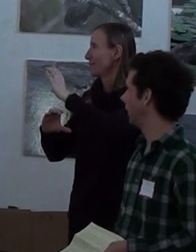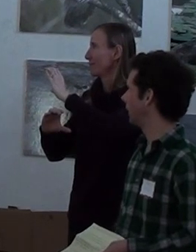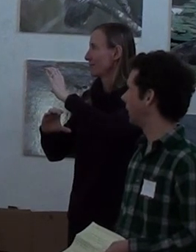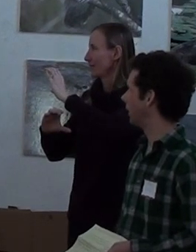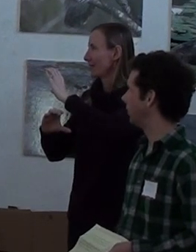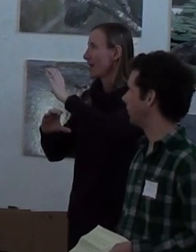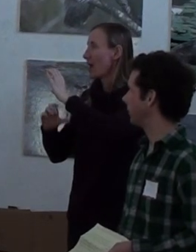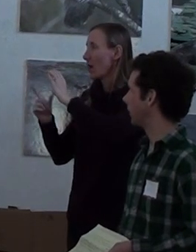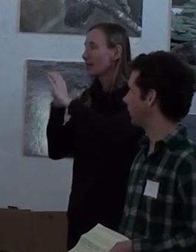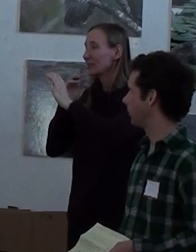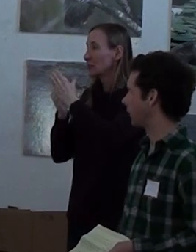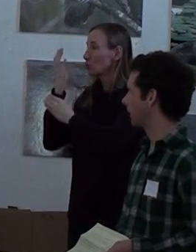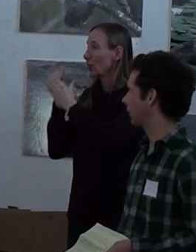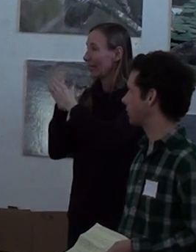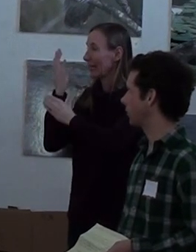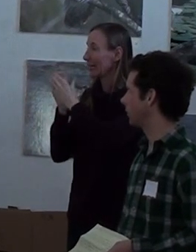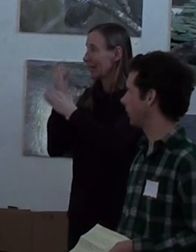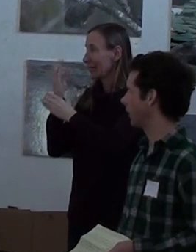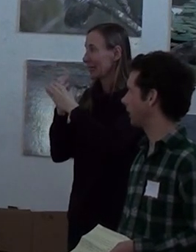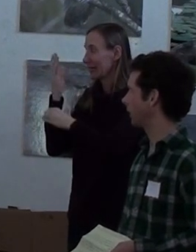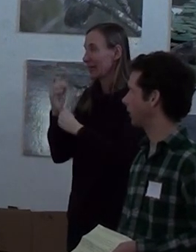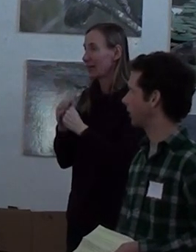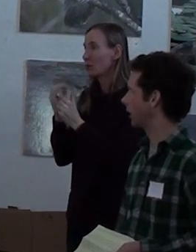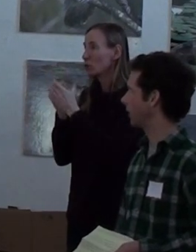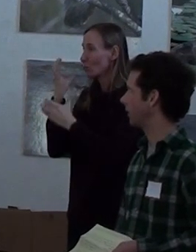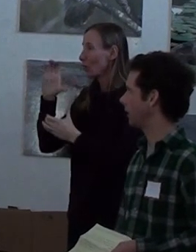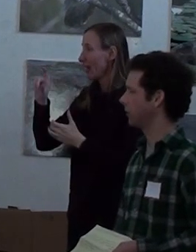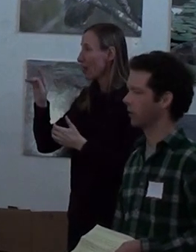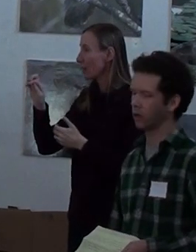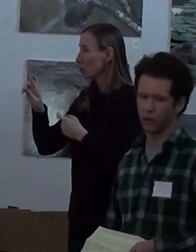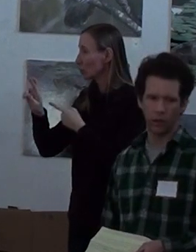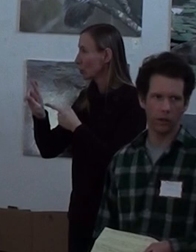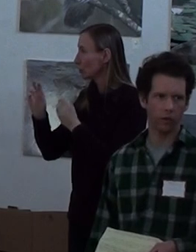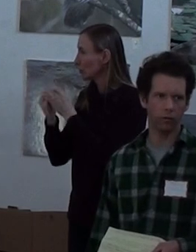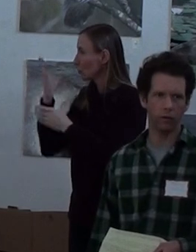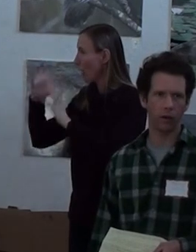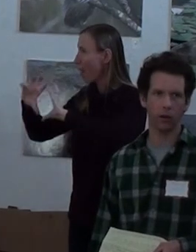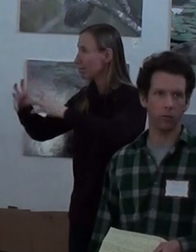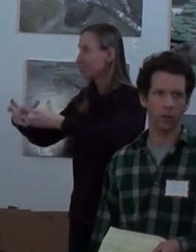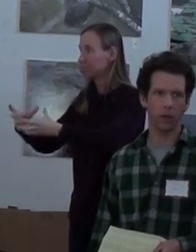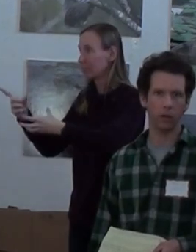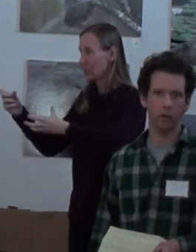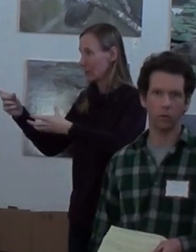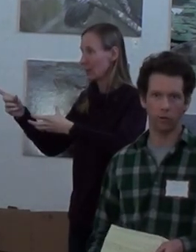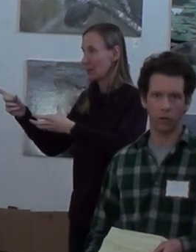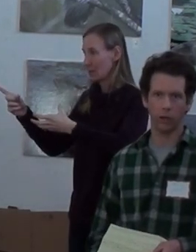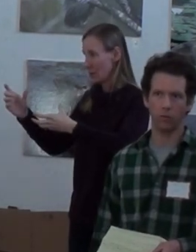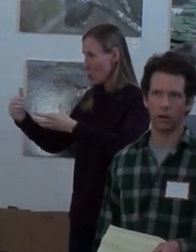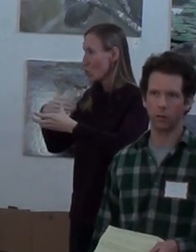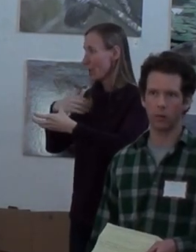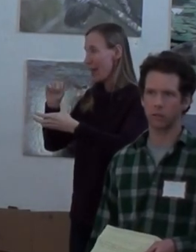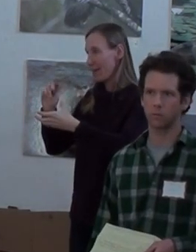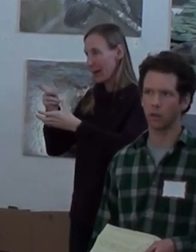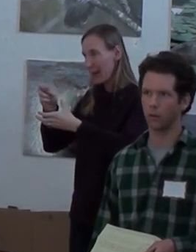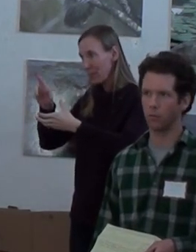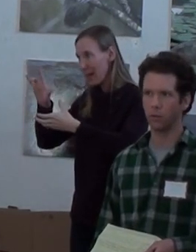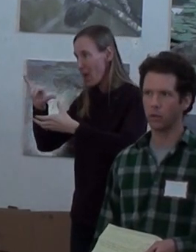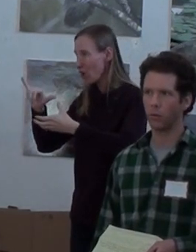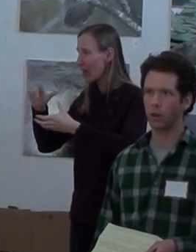spring. It's nice to show people that, you can have an apiary that's very reliant, very resilient, very